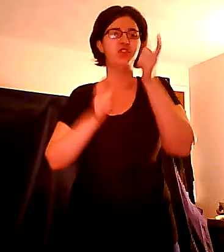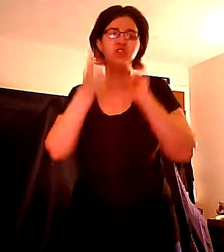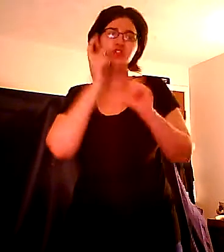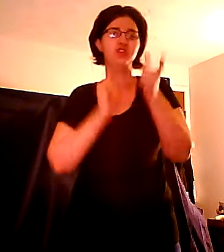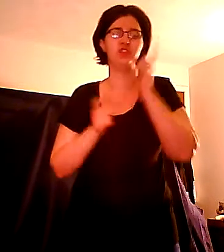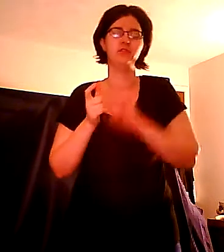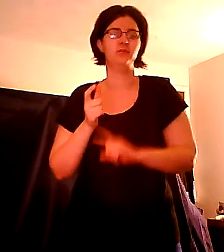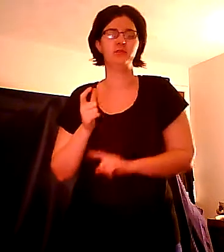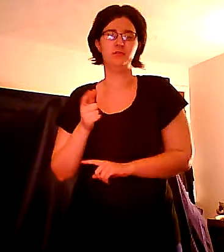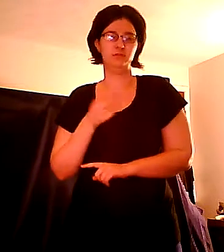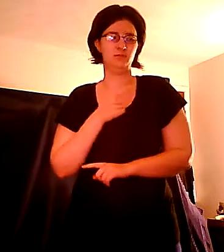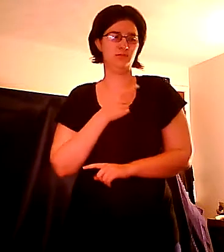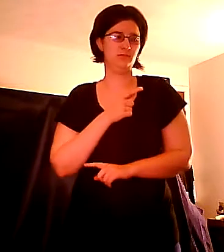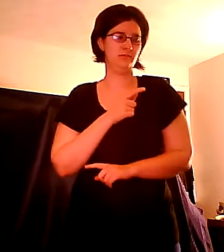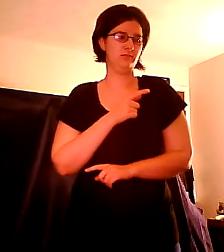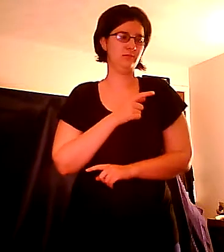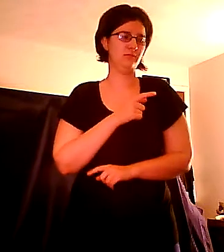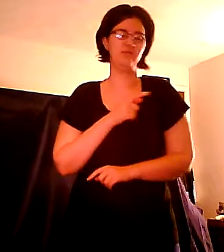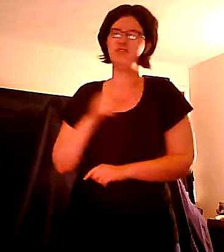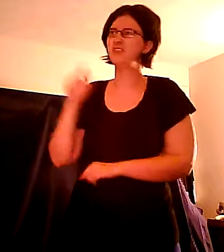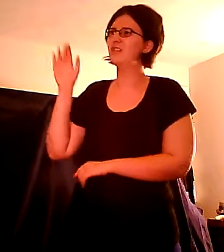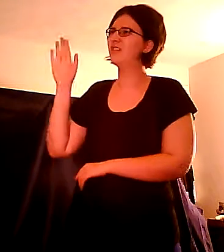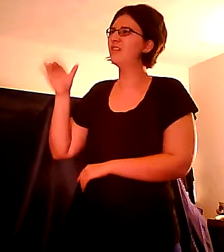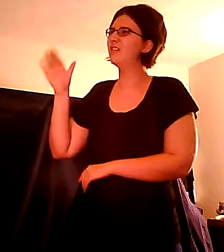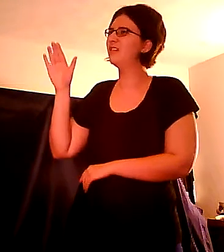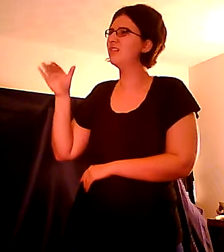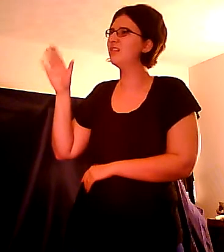her, and really, it was difficult.